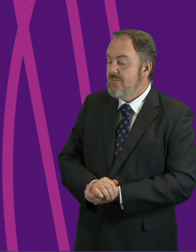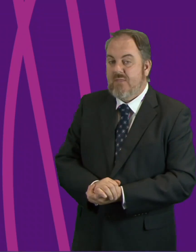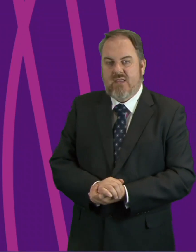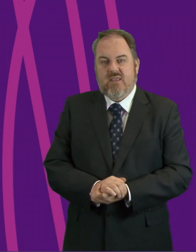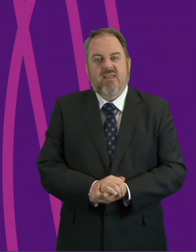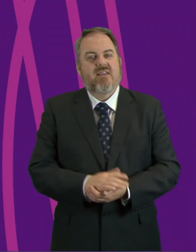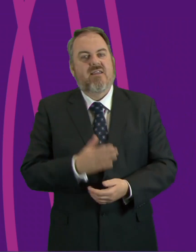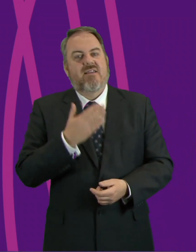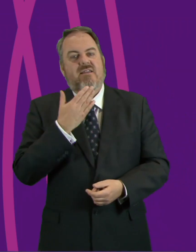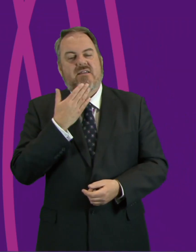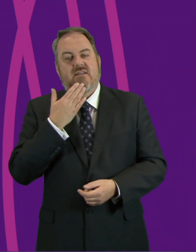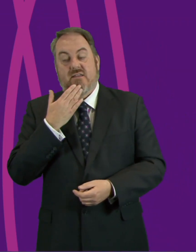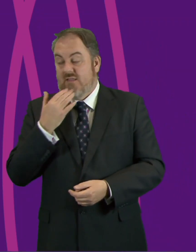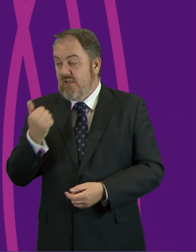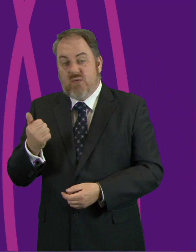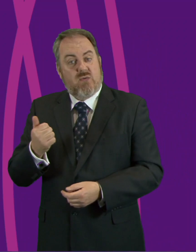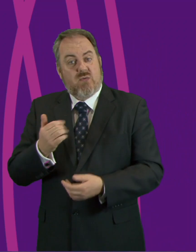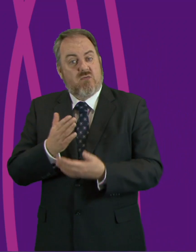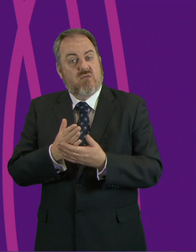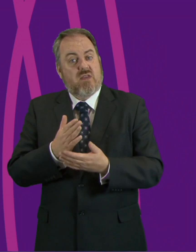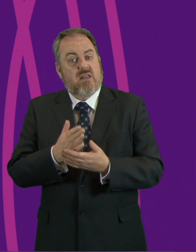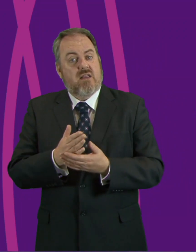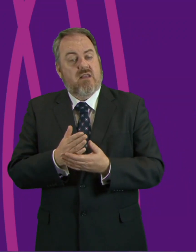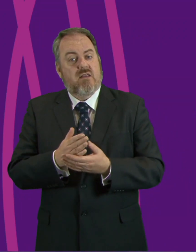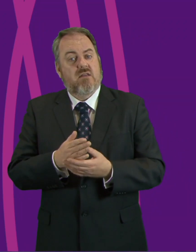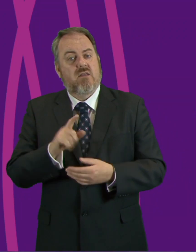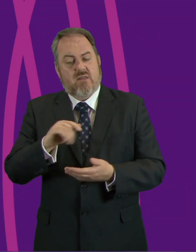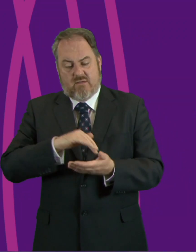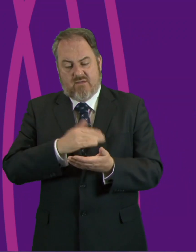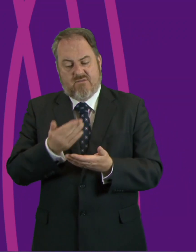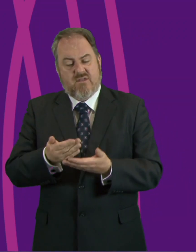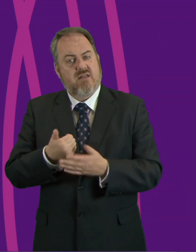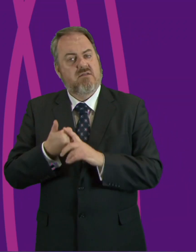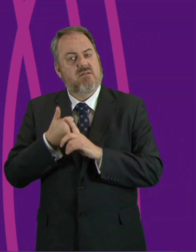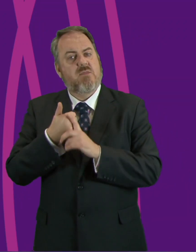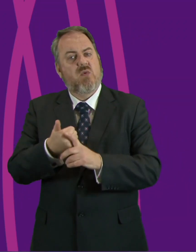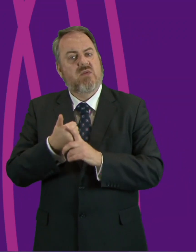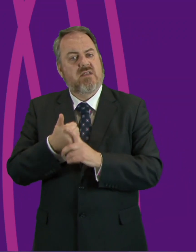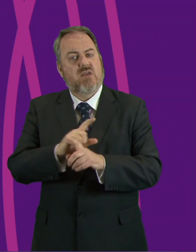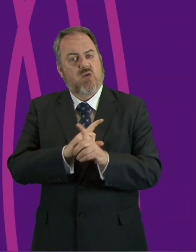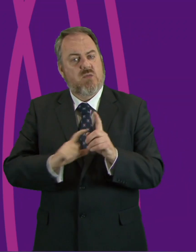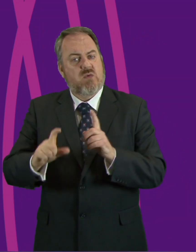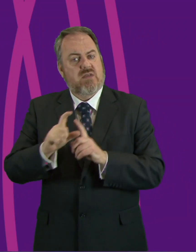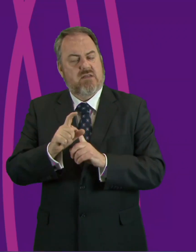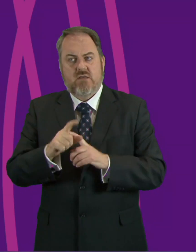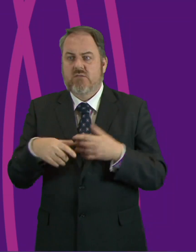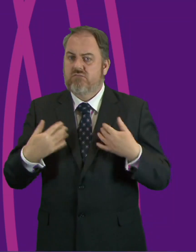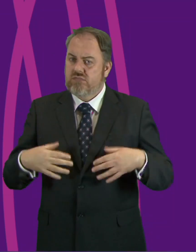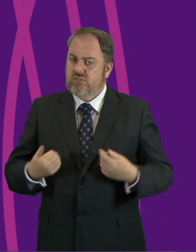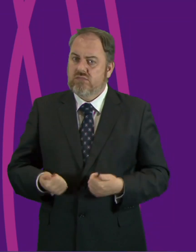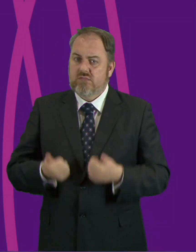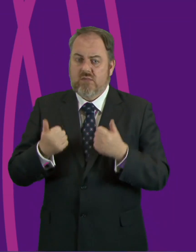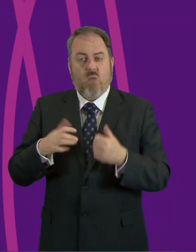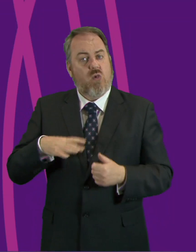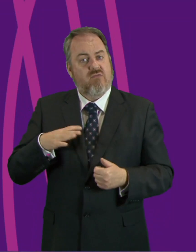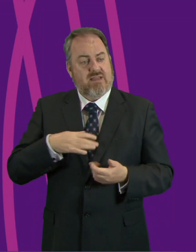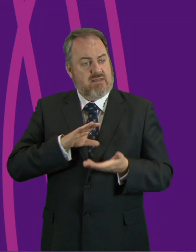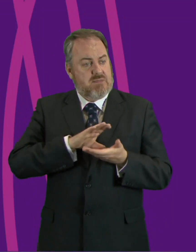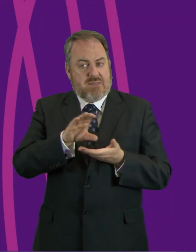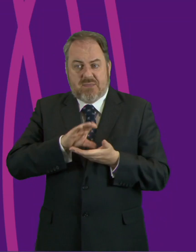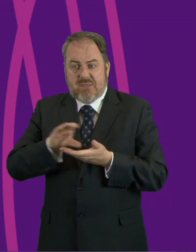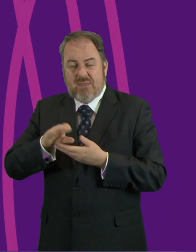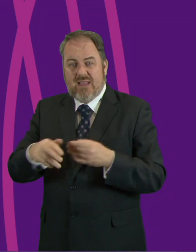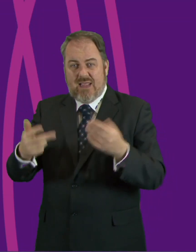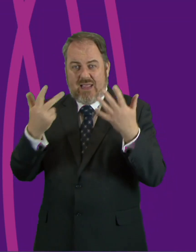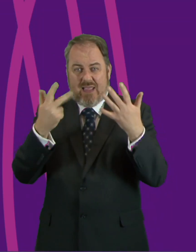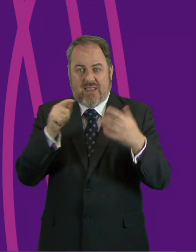Presiding Officer. The £40 million Supporting Communities Fund is very welcome. While £8.4 million has already been awarded, I am